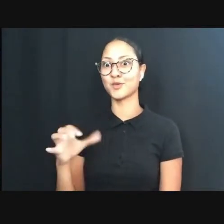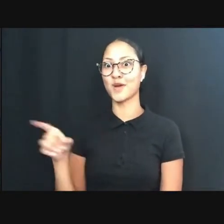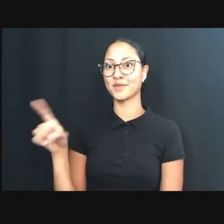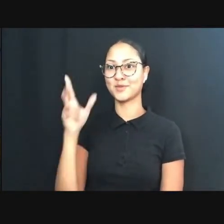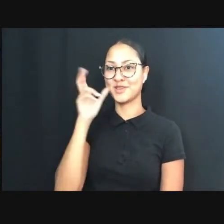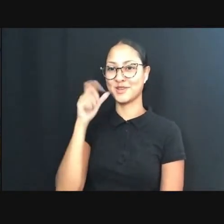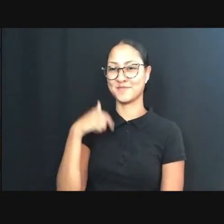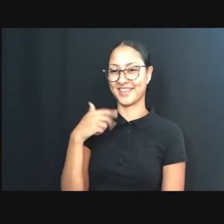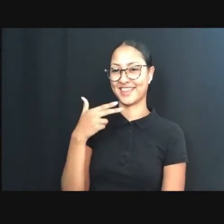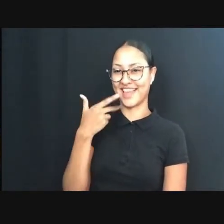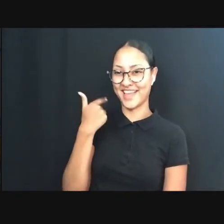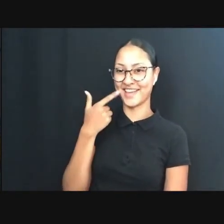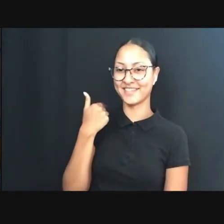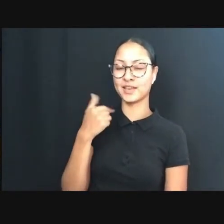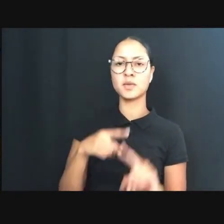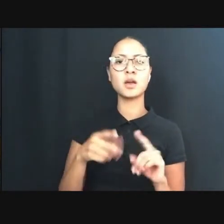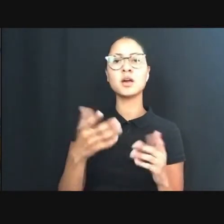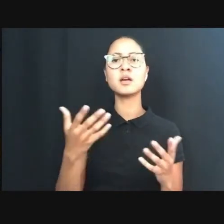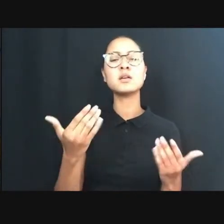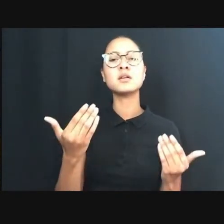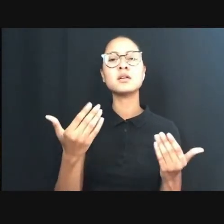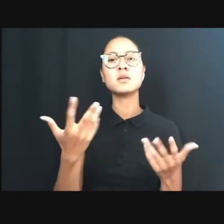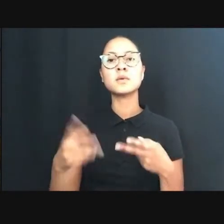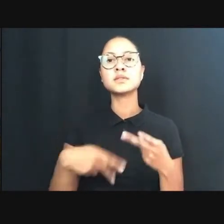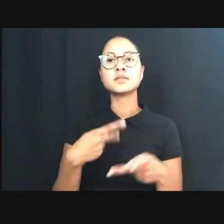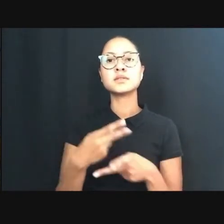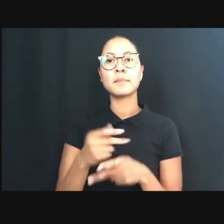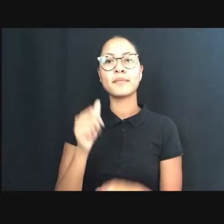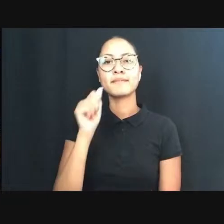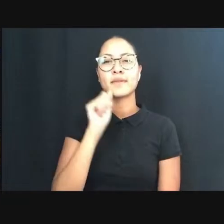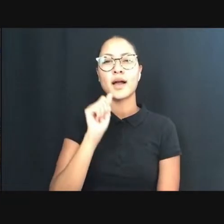what kind of auntie are you, for example?